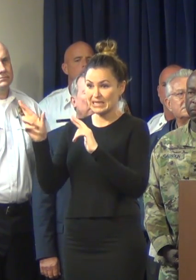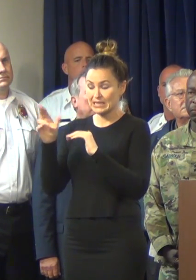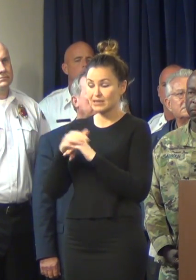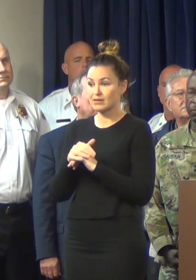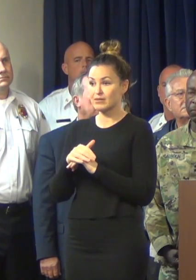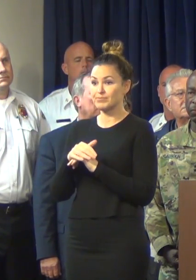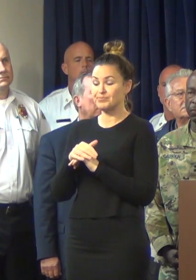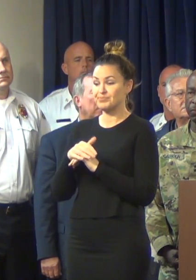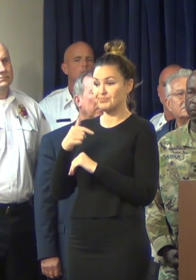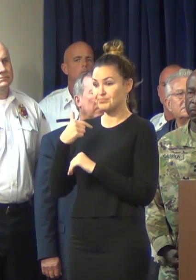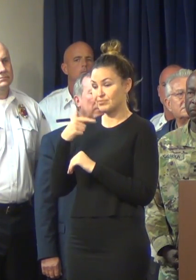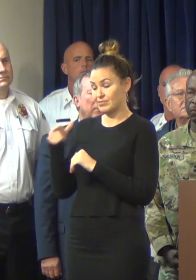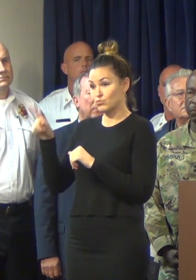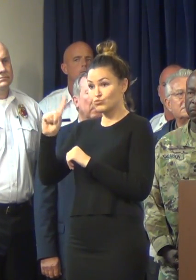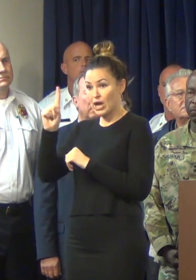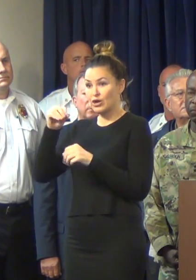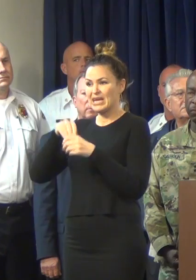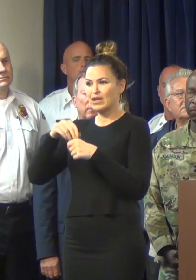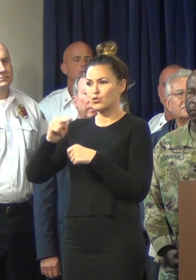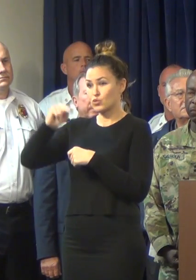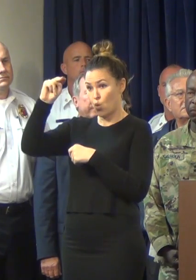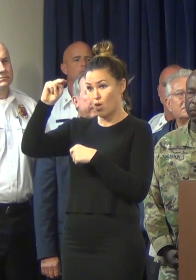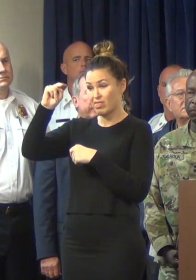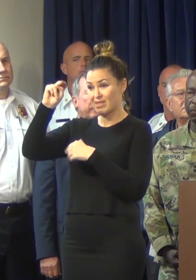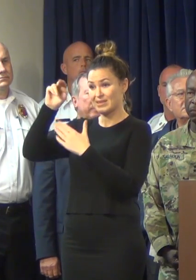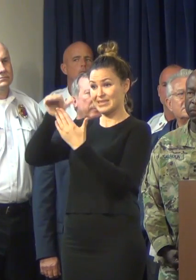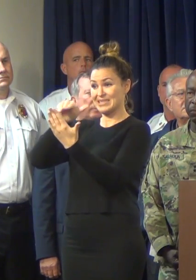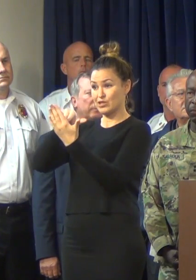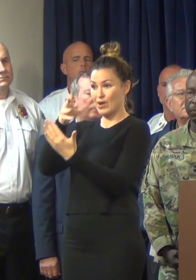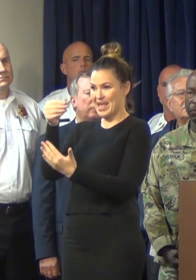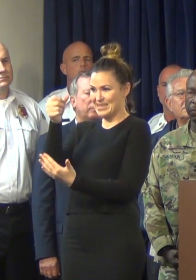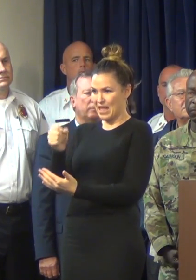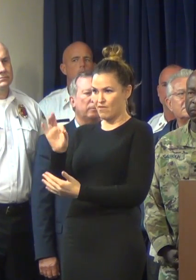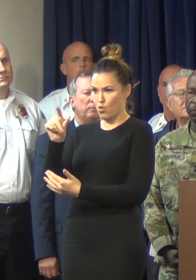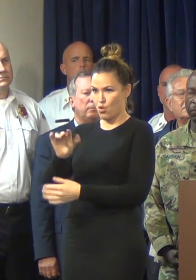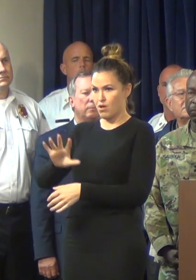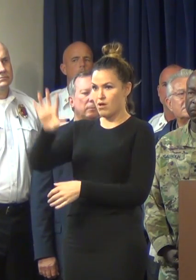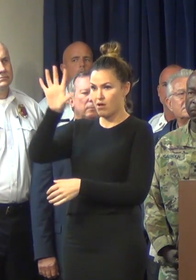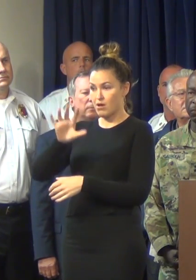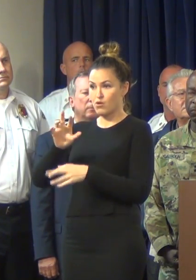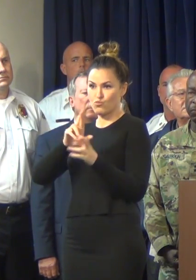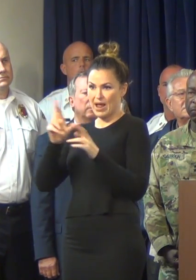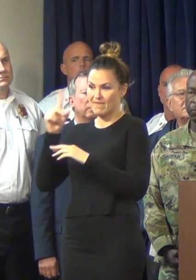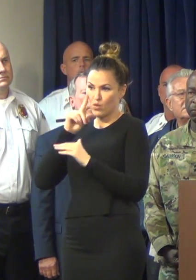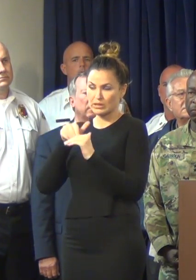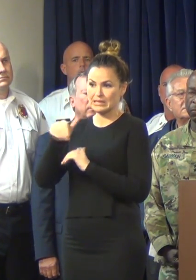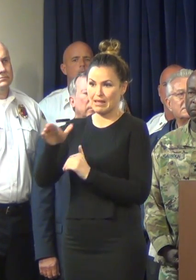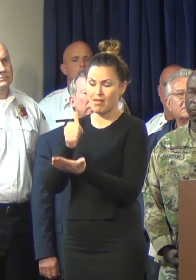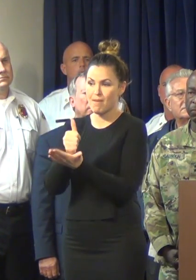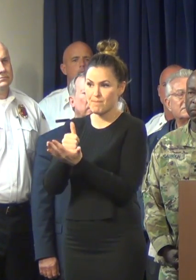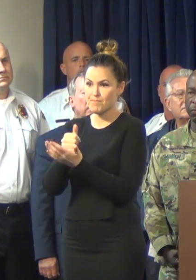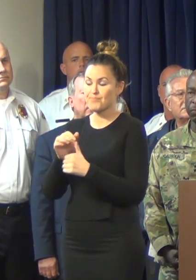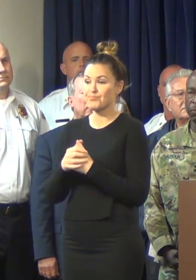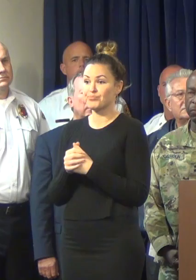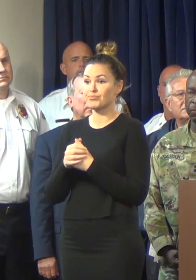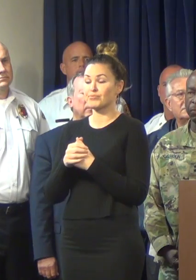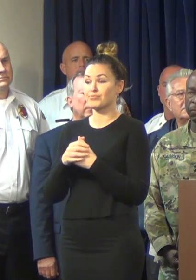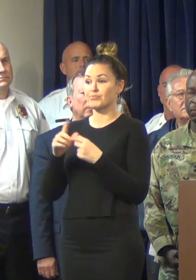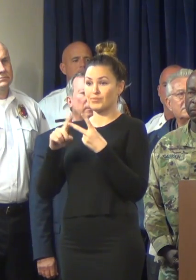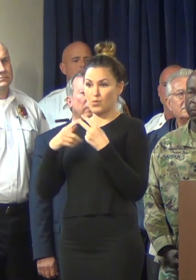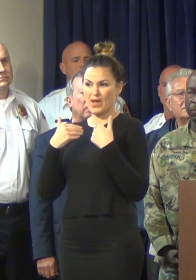Per my direction, they are currently stationed in North, Central, and South Florida, so they can be deployed immediately. In addition to this, we have